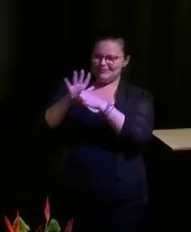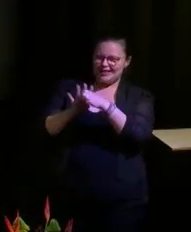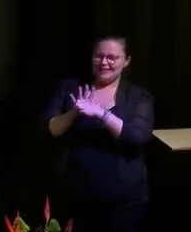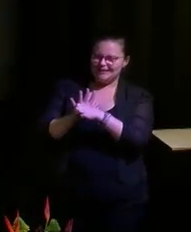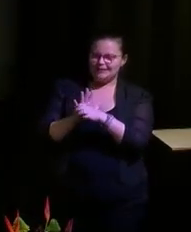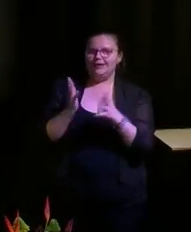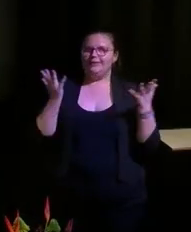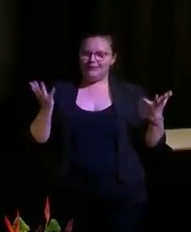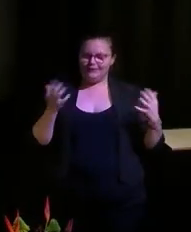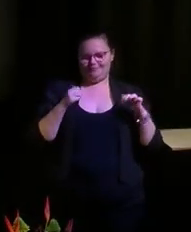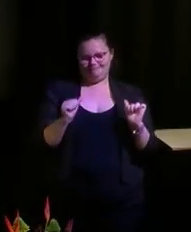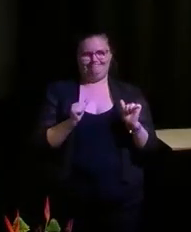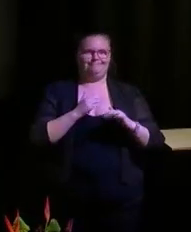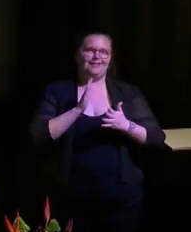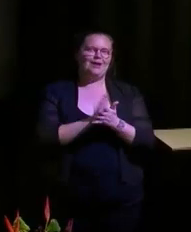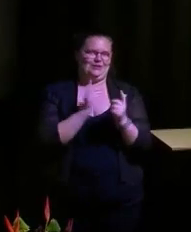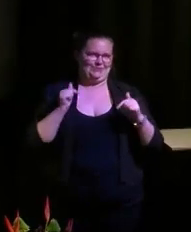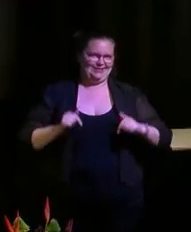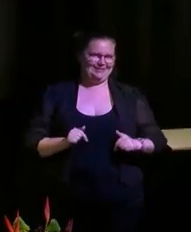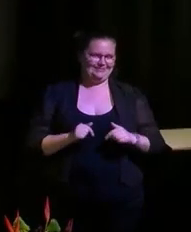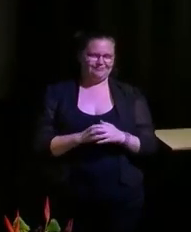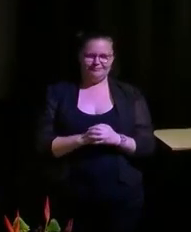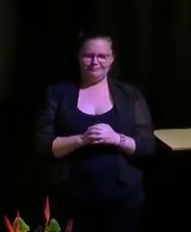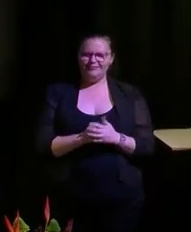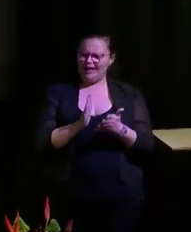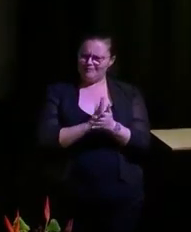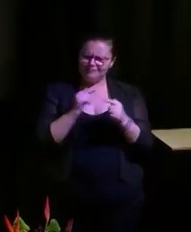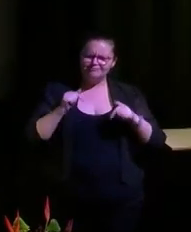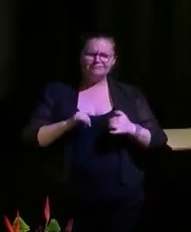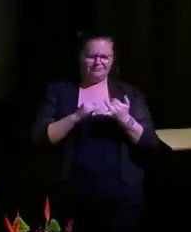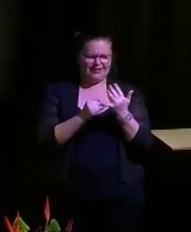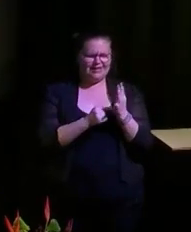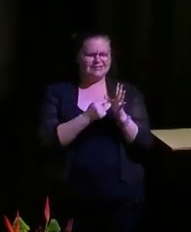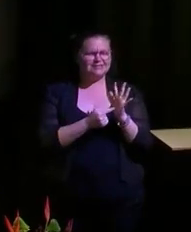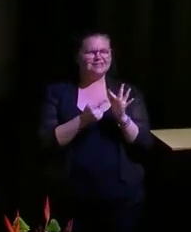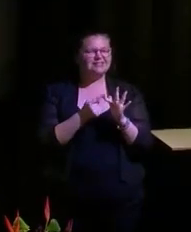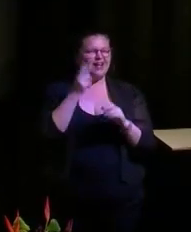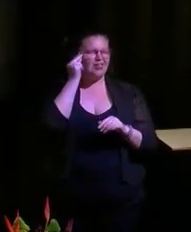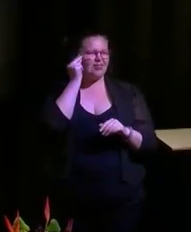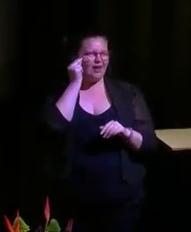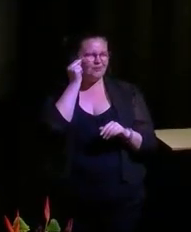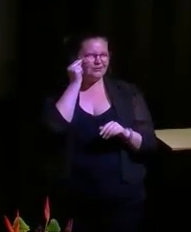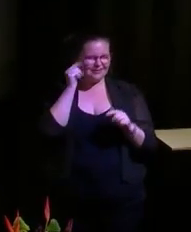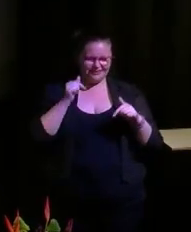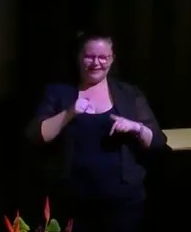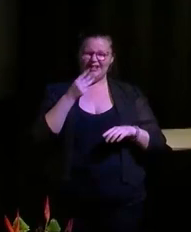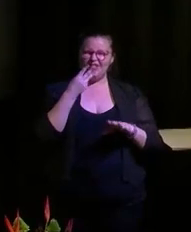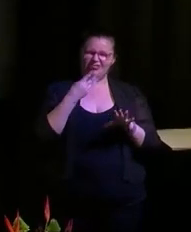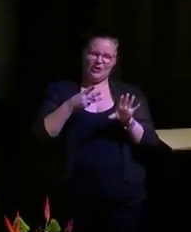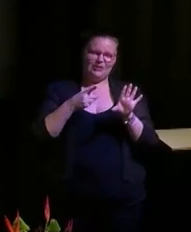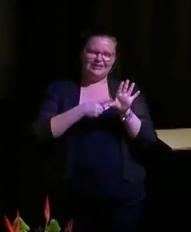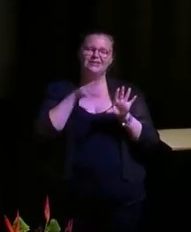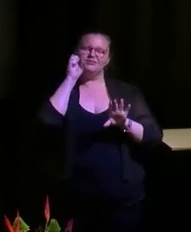here. And I'm also really pleased that it's at the State Library of Queensland for the 30th anniversary of the Mabo decision,